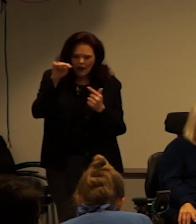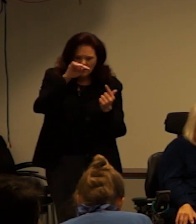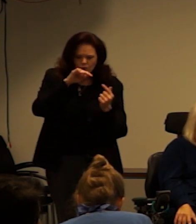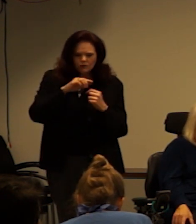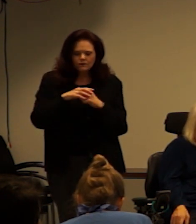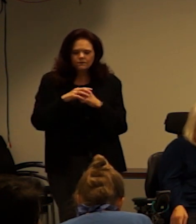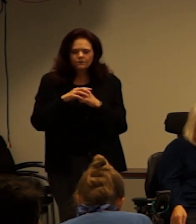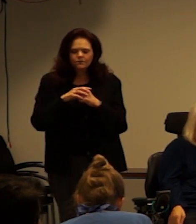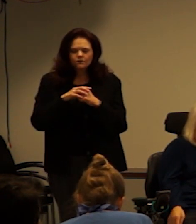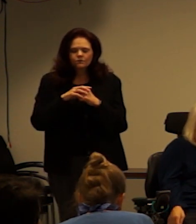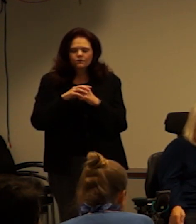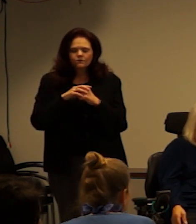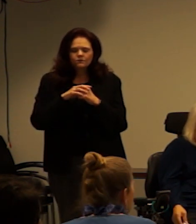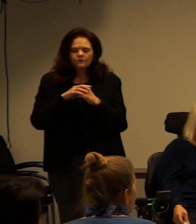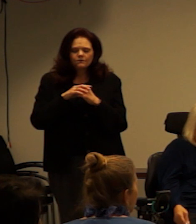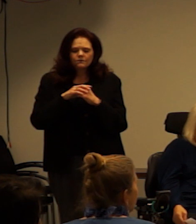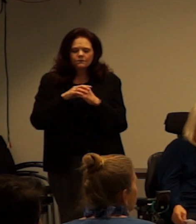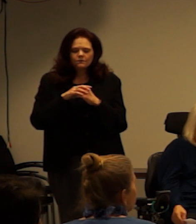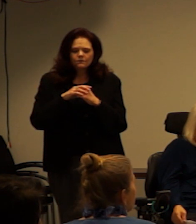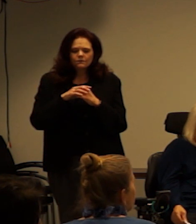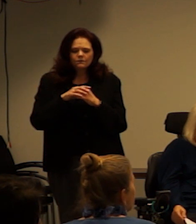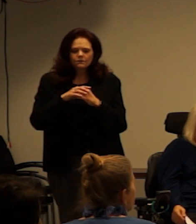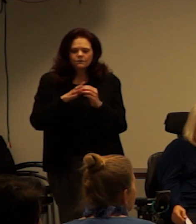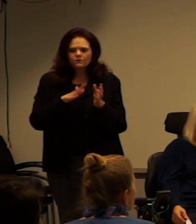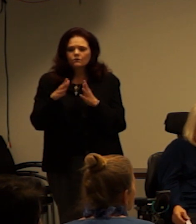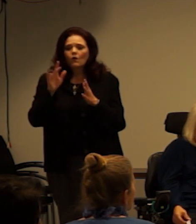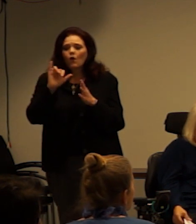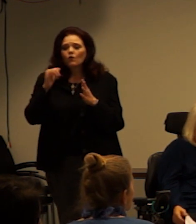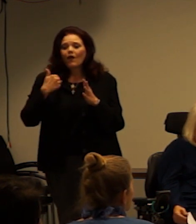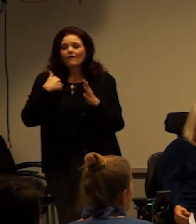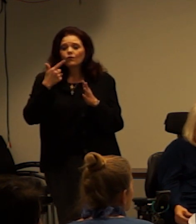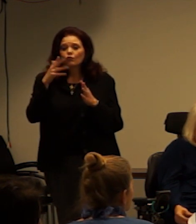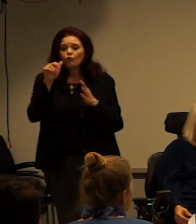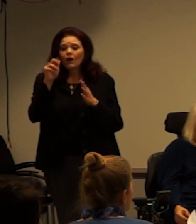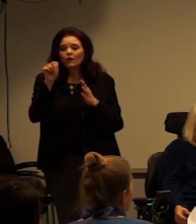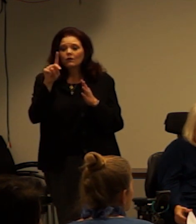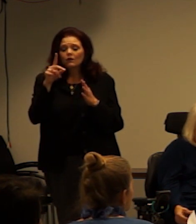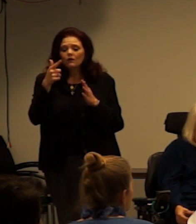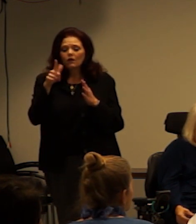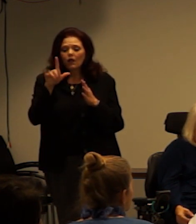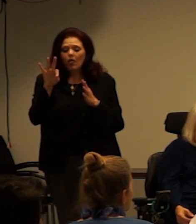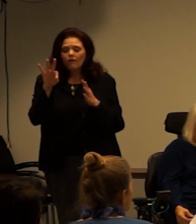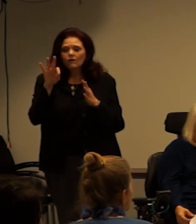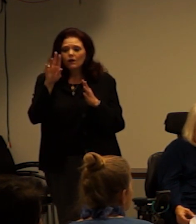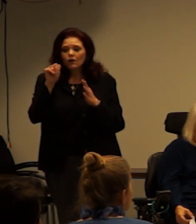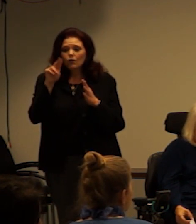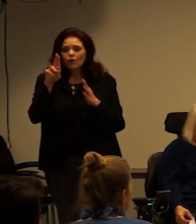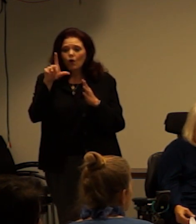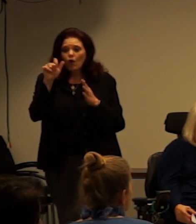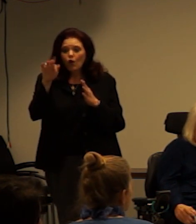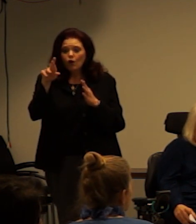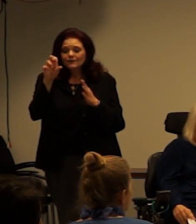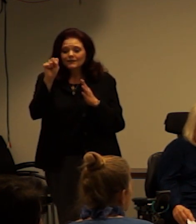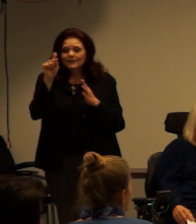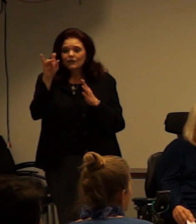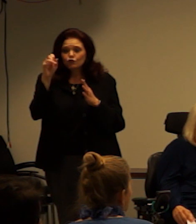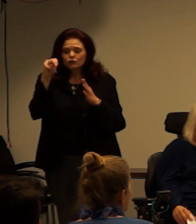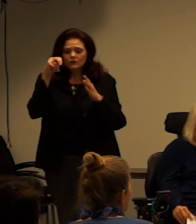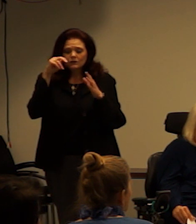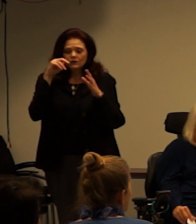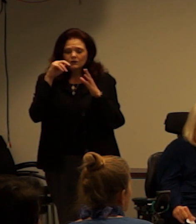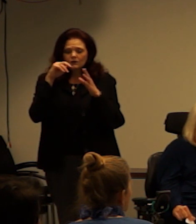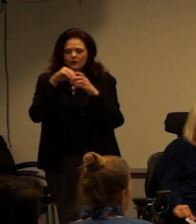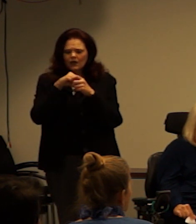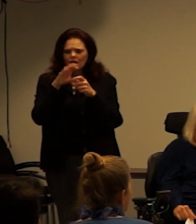also have the Grand Gulf Nuclear Station down in Claiborne County. And if something happens at